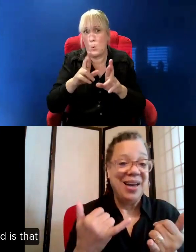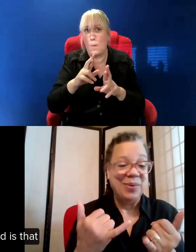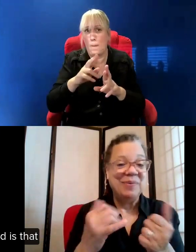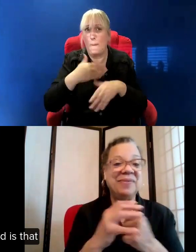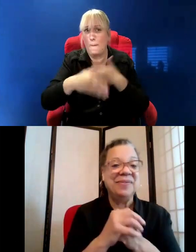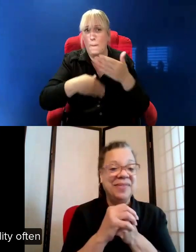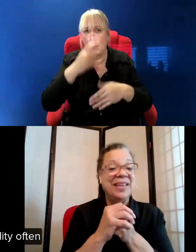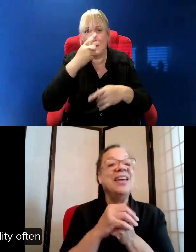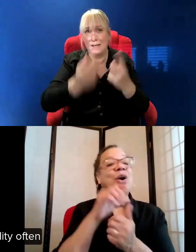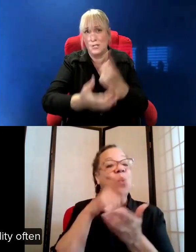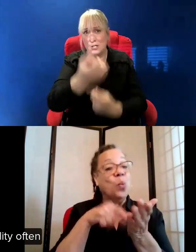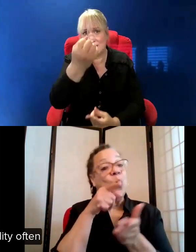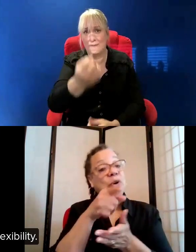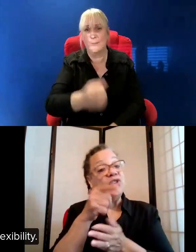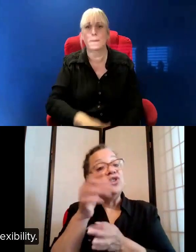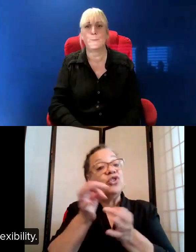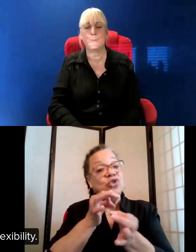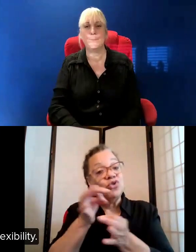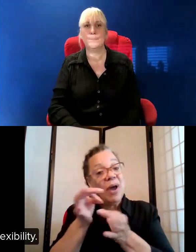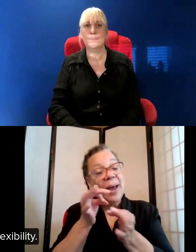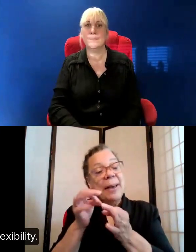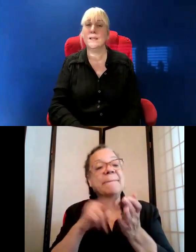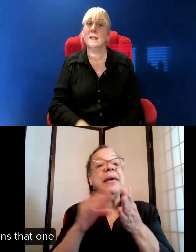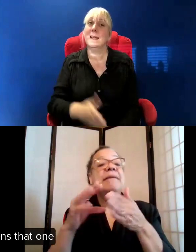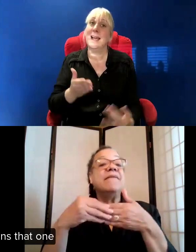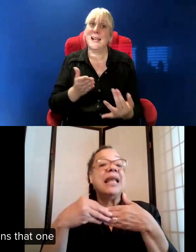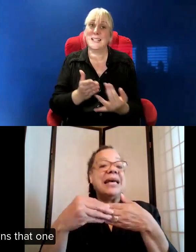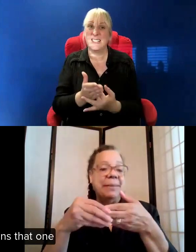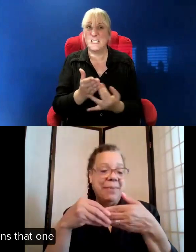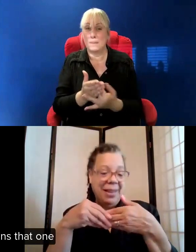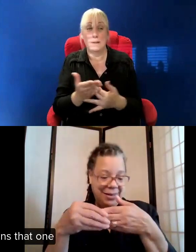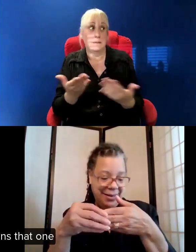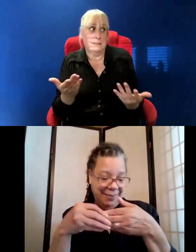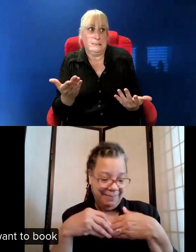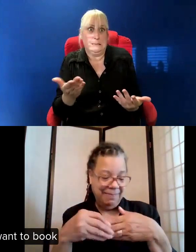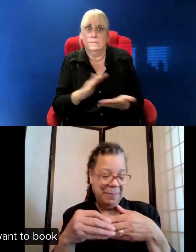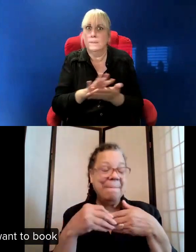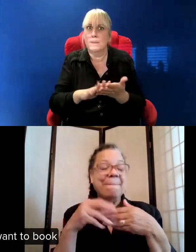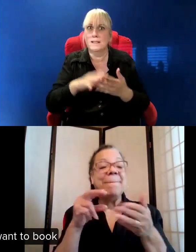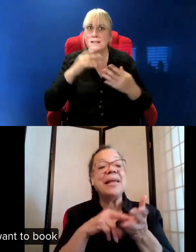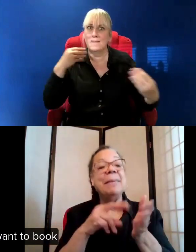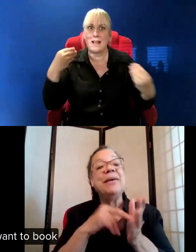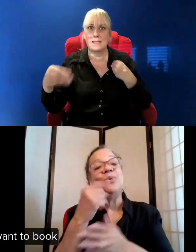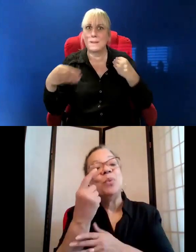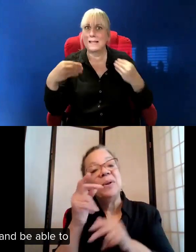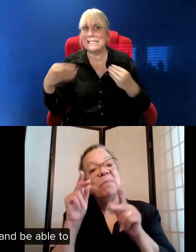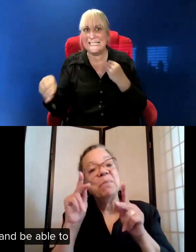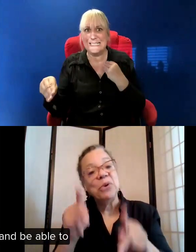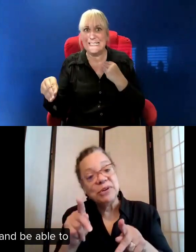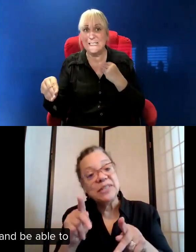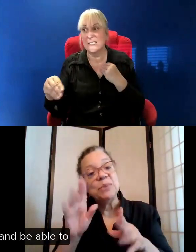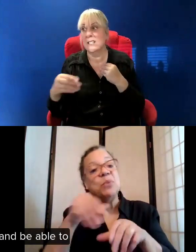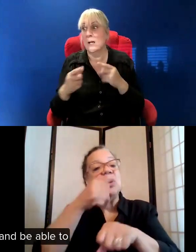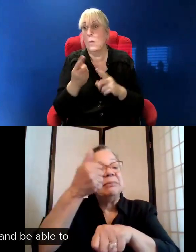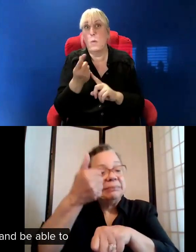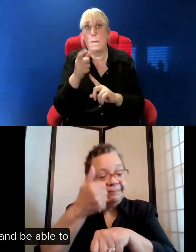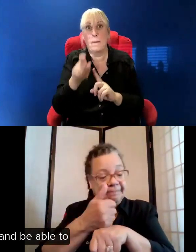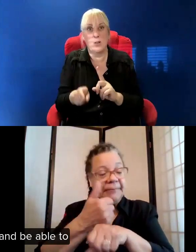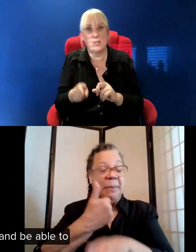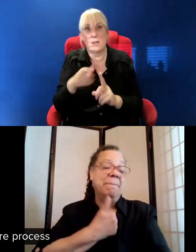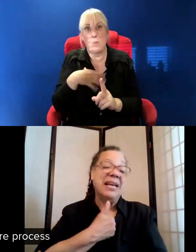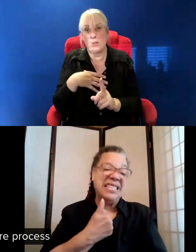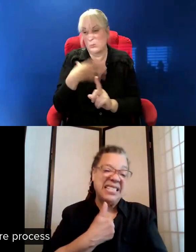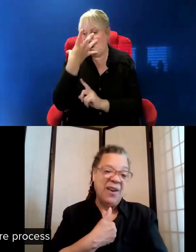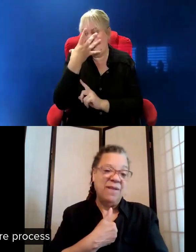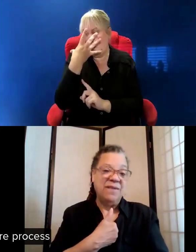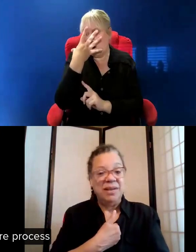you've described as that accessibility often means flexibility. It often means that one person will want to book autonomously and be able